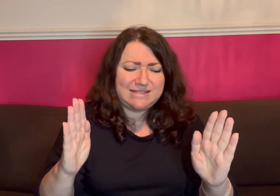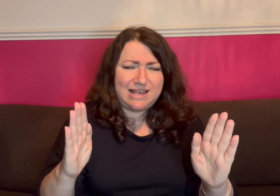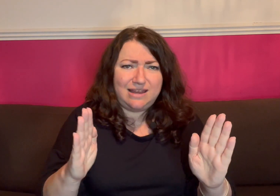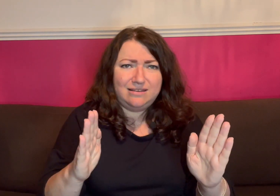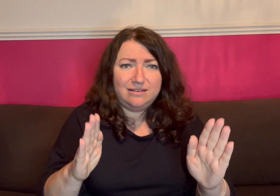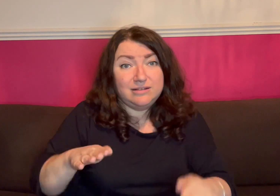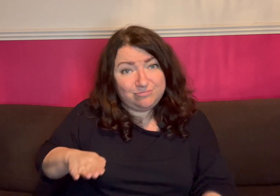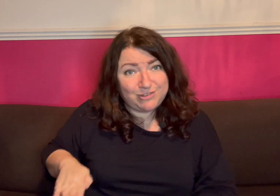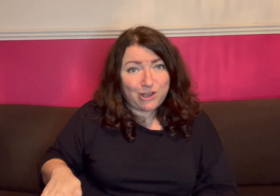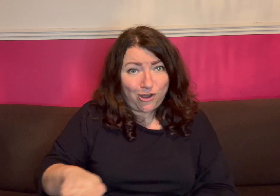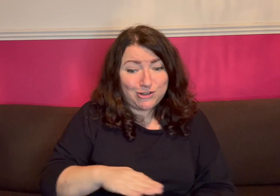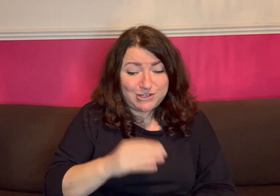amazing garden.